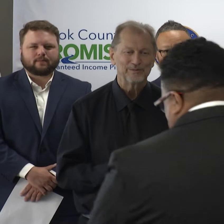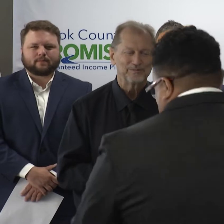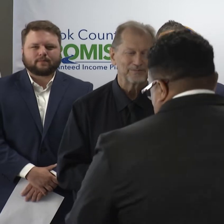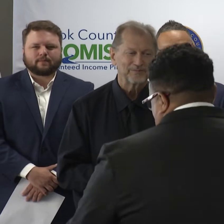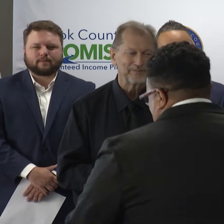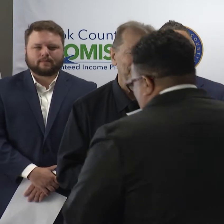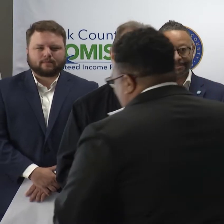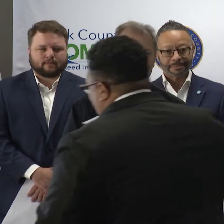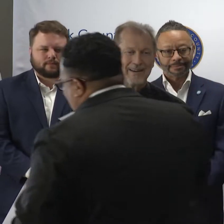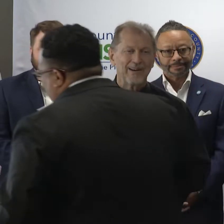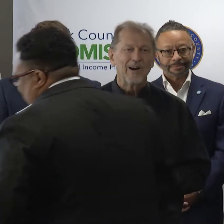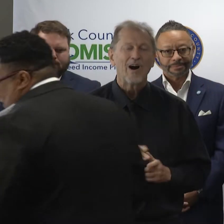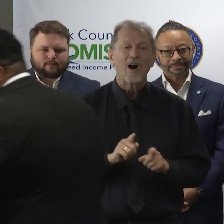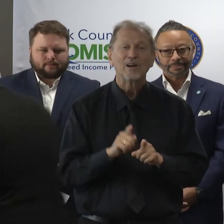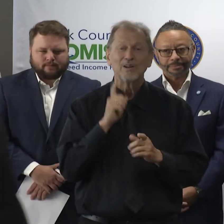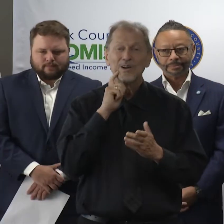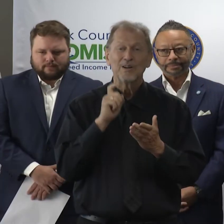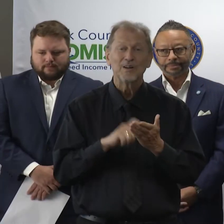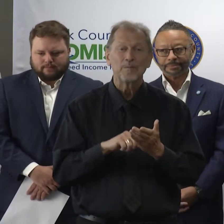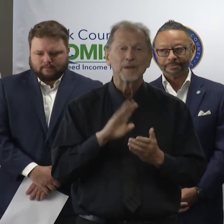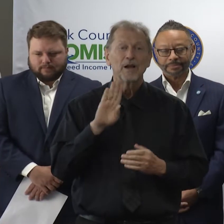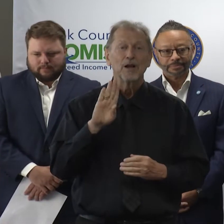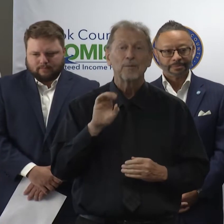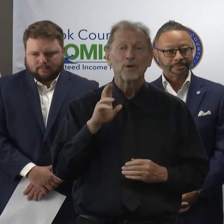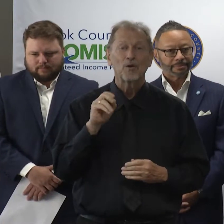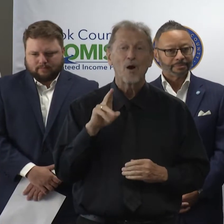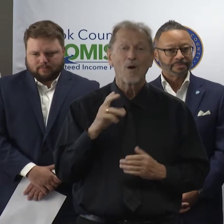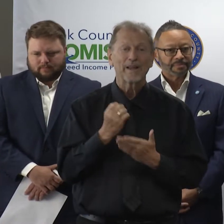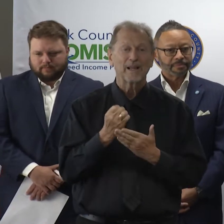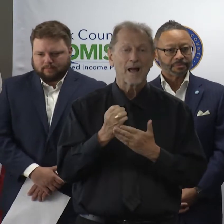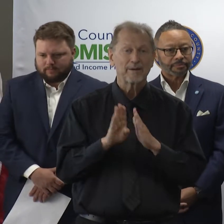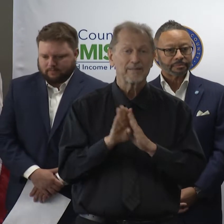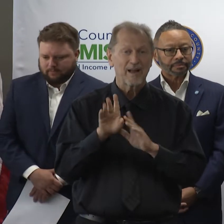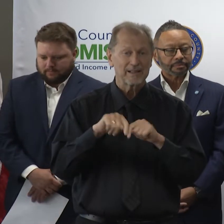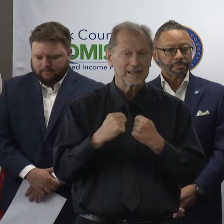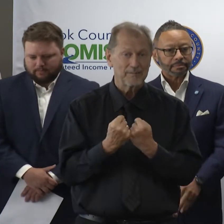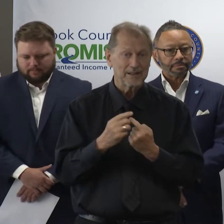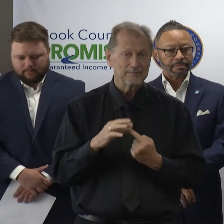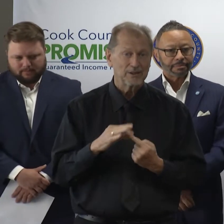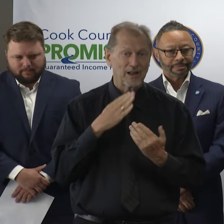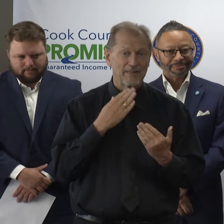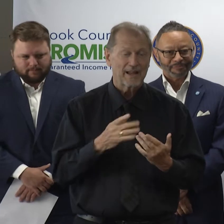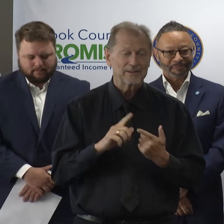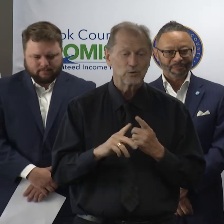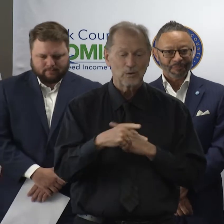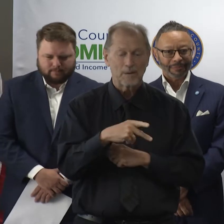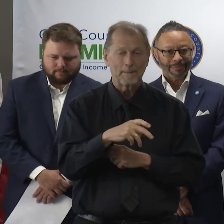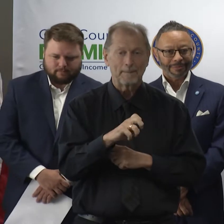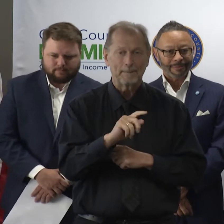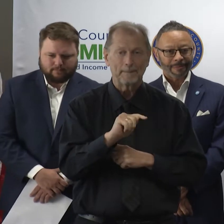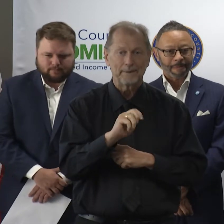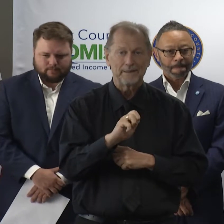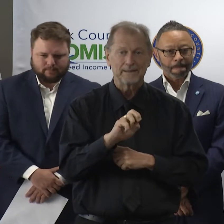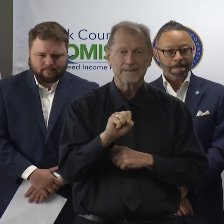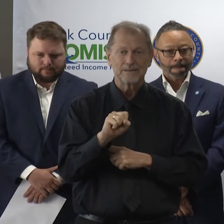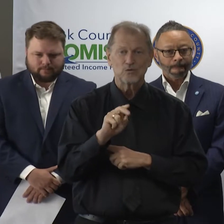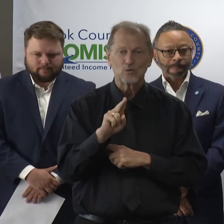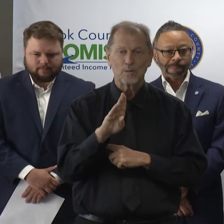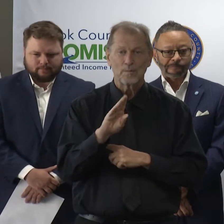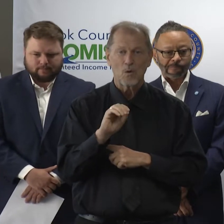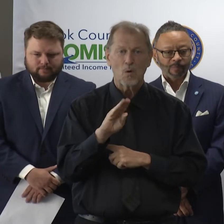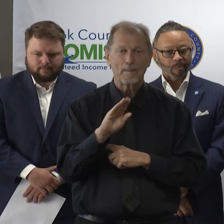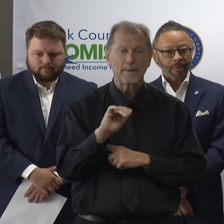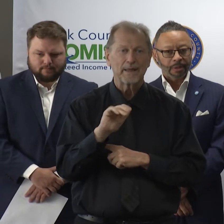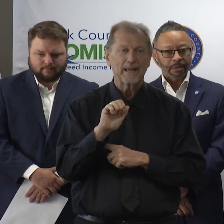Finally, we need to acknowledge the Bureau of Economic Development team and give a special thanks to Pete Sabowiak, our Director of Guaranteed Income